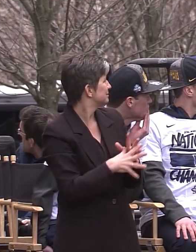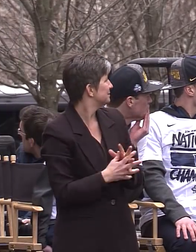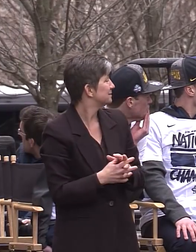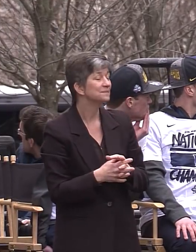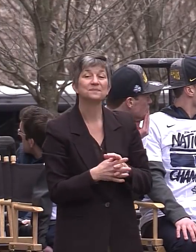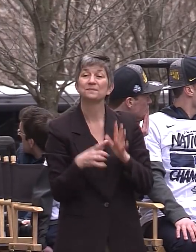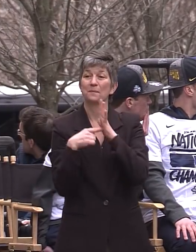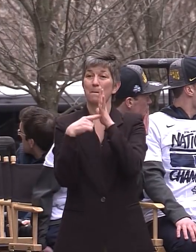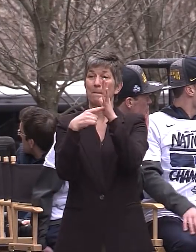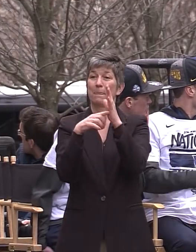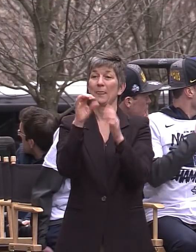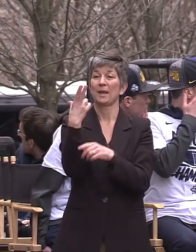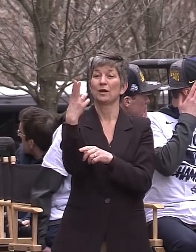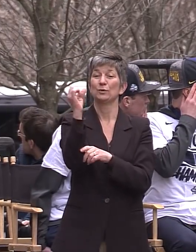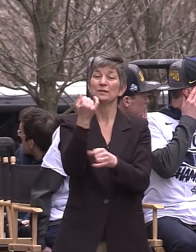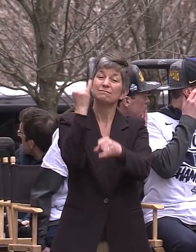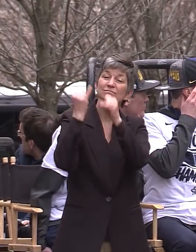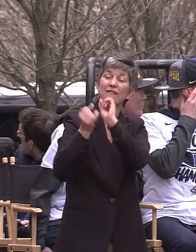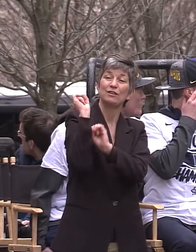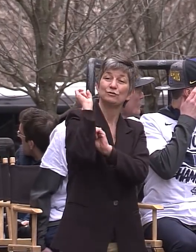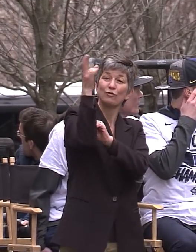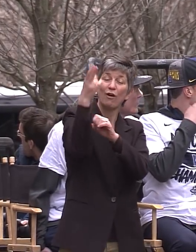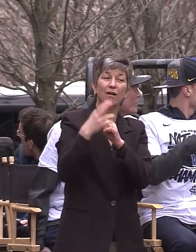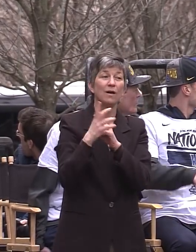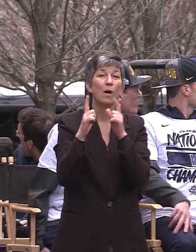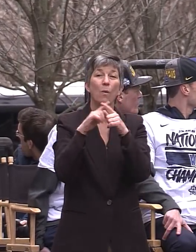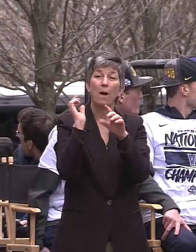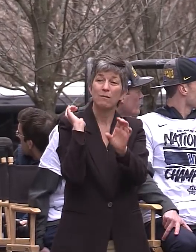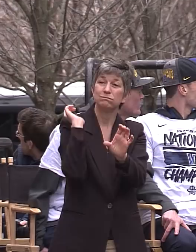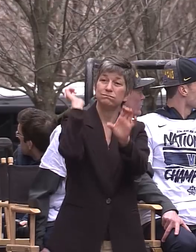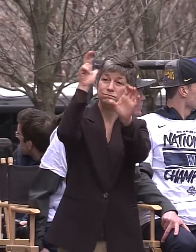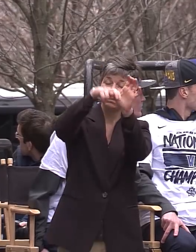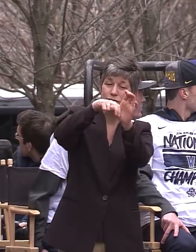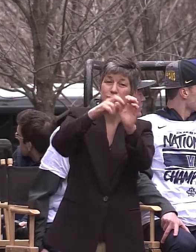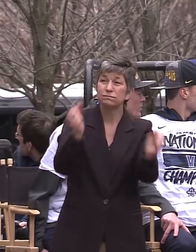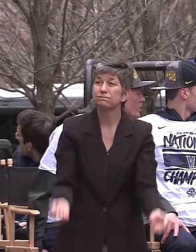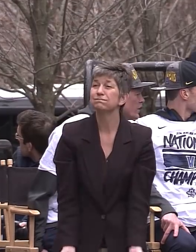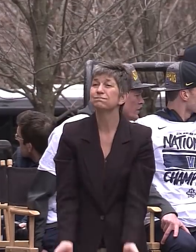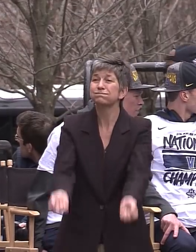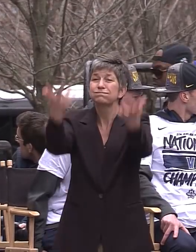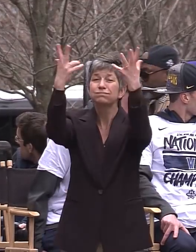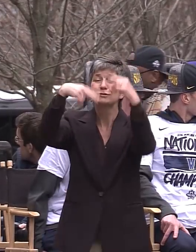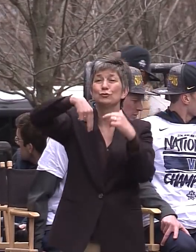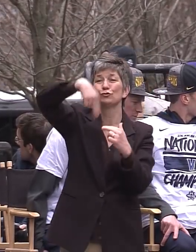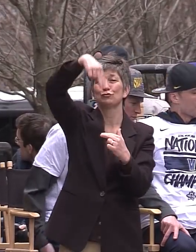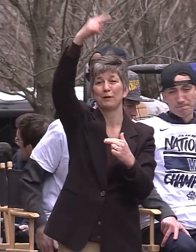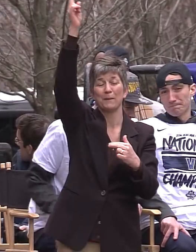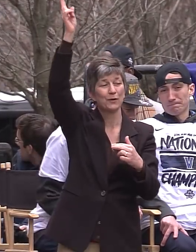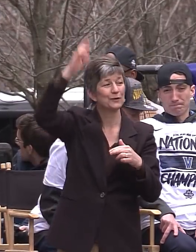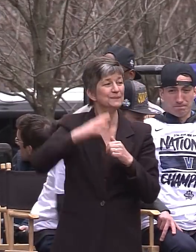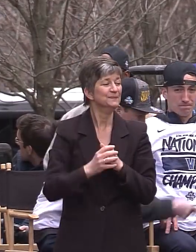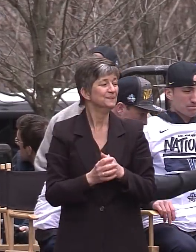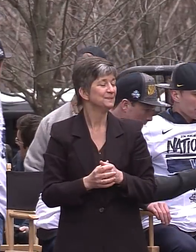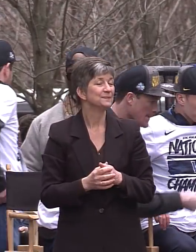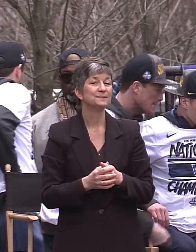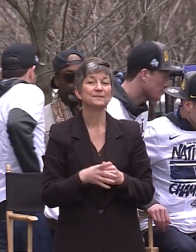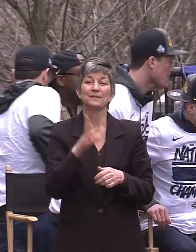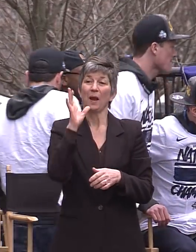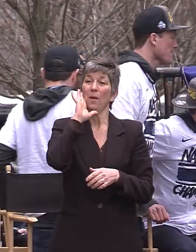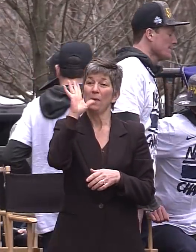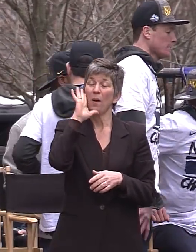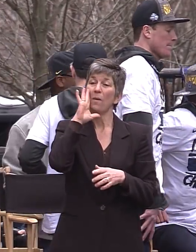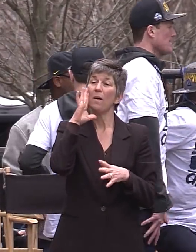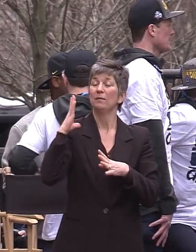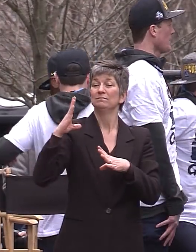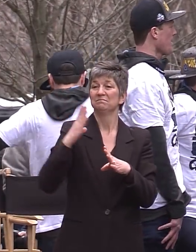We're gonna show Chris Jenkins' last shot. When it goes in, everybody throw your streamers in the air. We play the